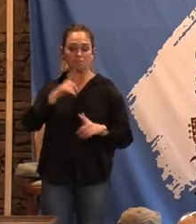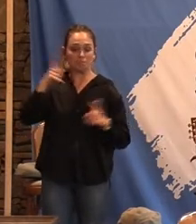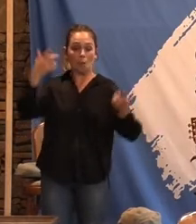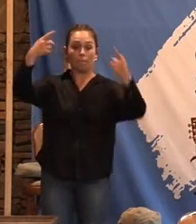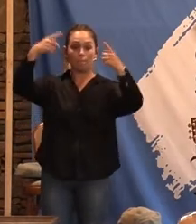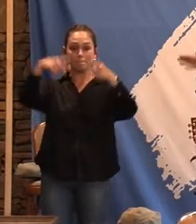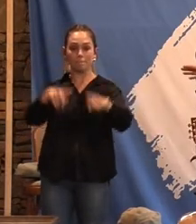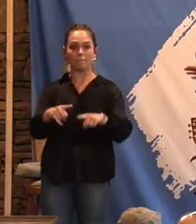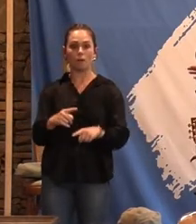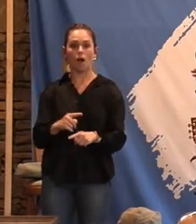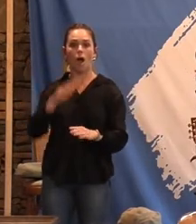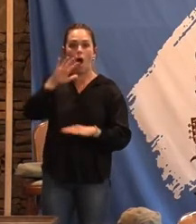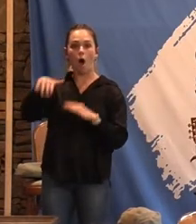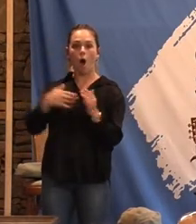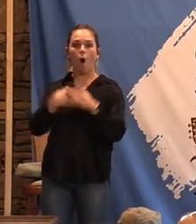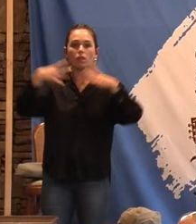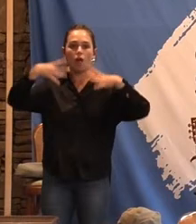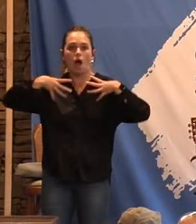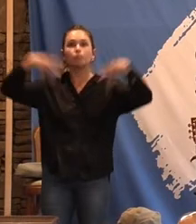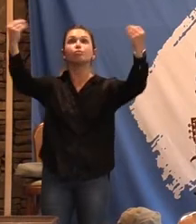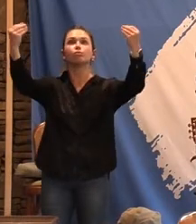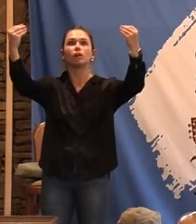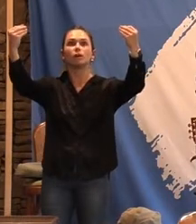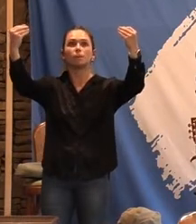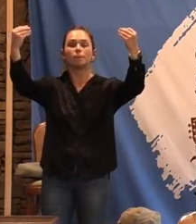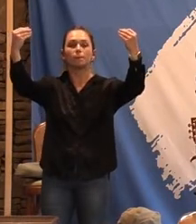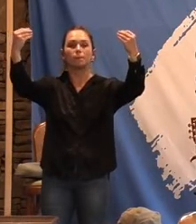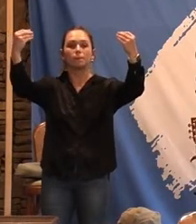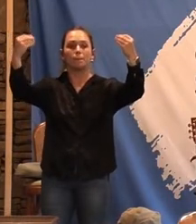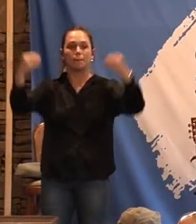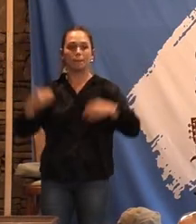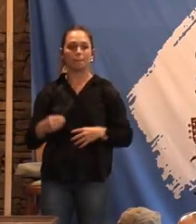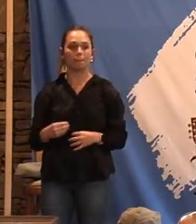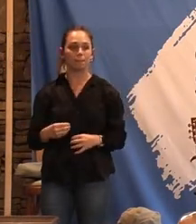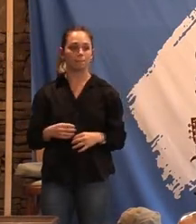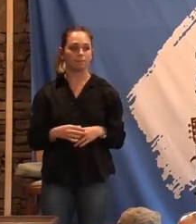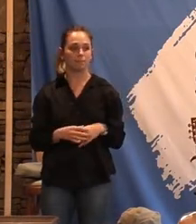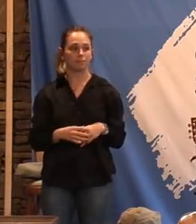the entire church and knocked out all the lights.